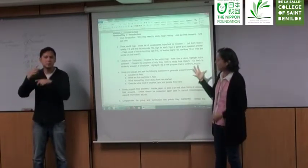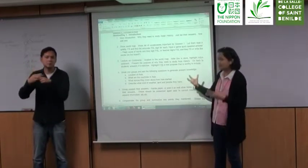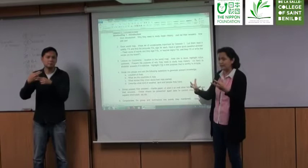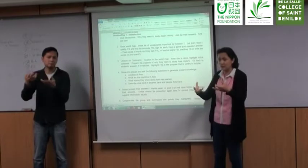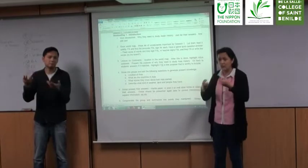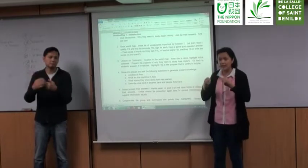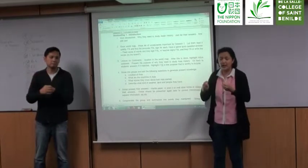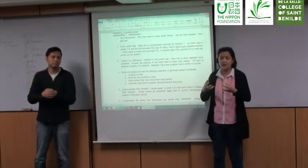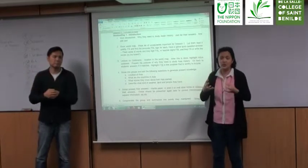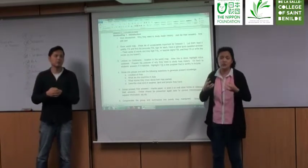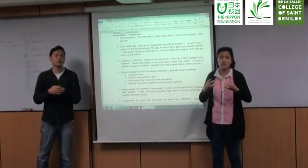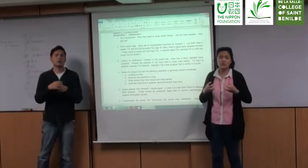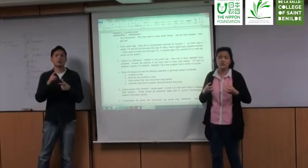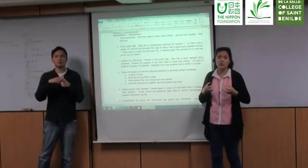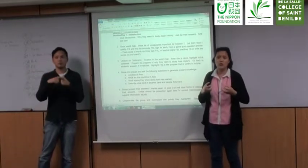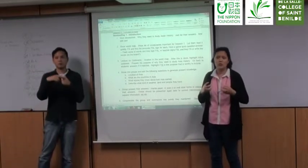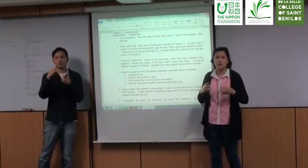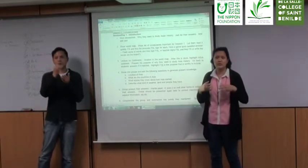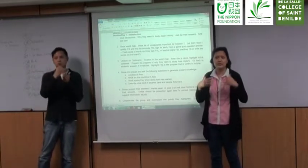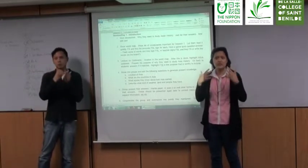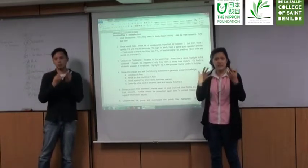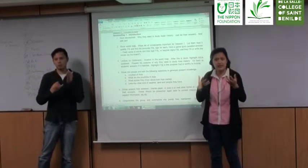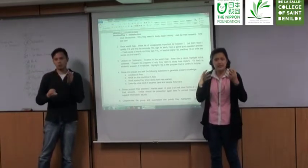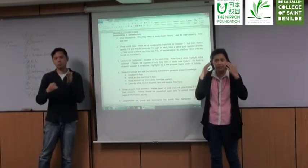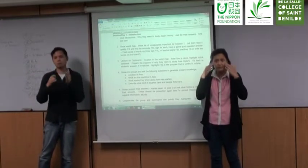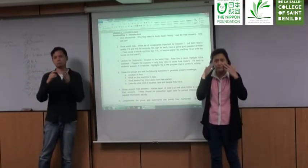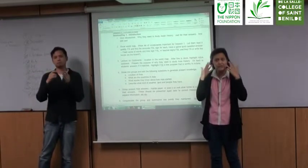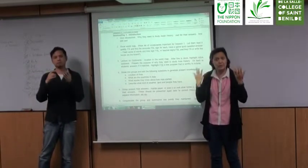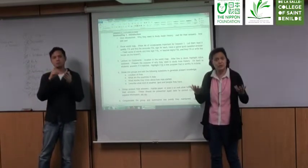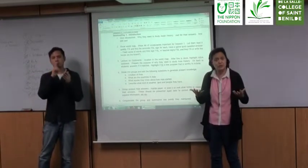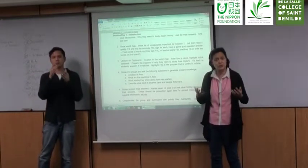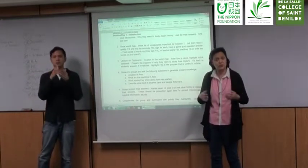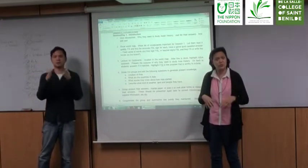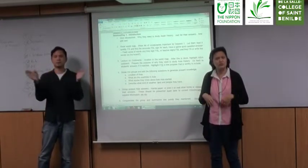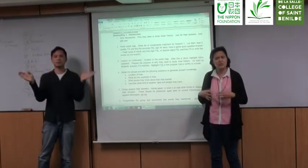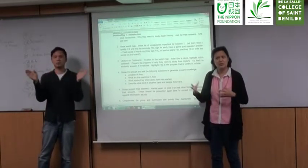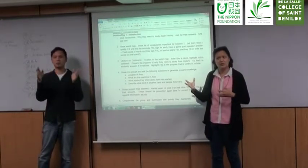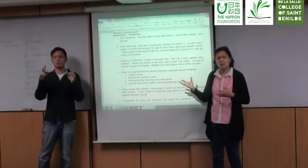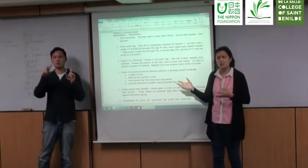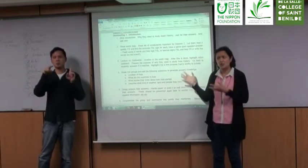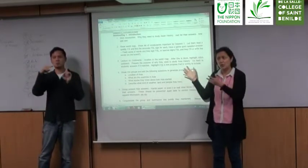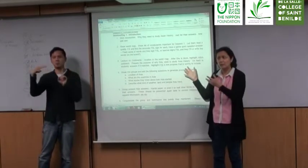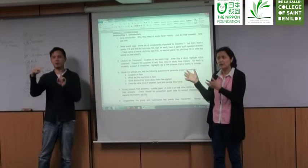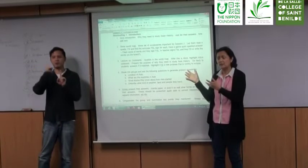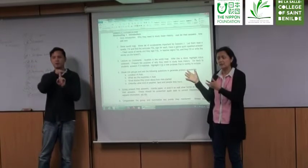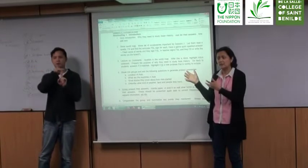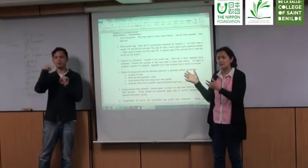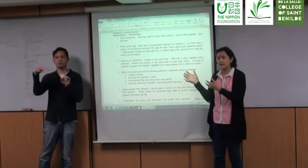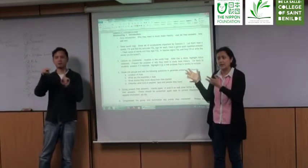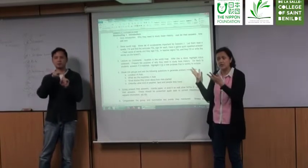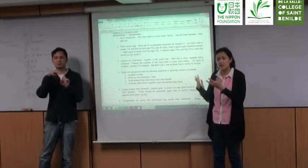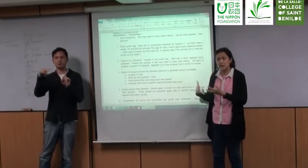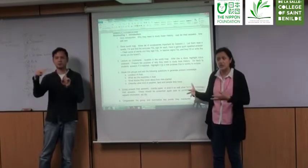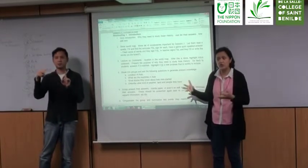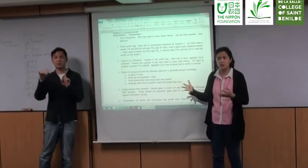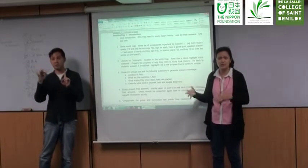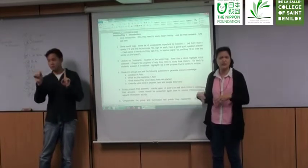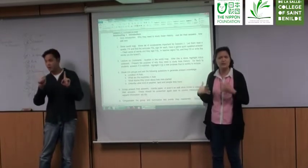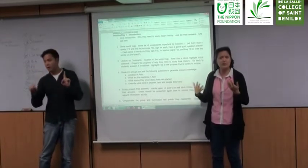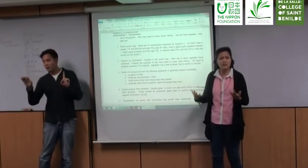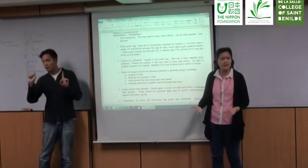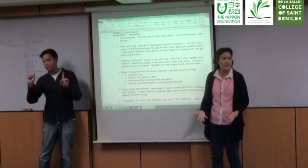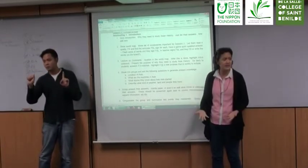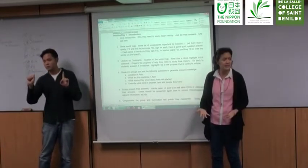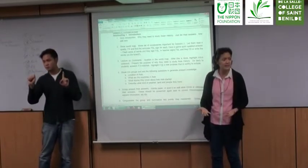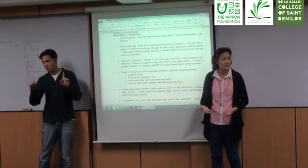And then I'll be throwing out also what are the general perceptions. When we talk about the Asian region, what are